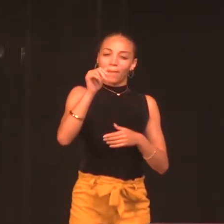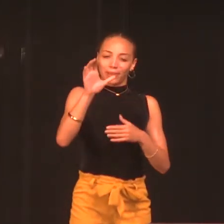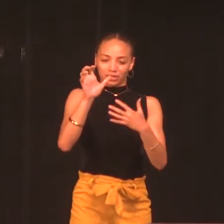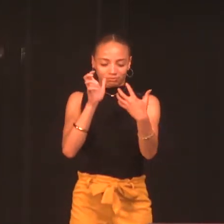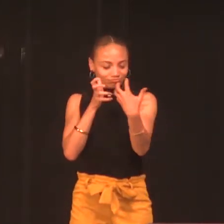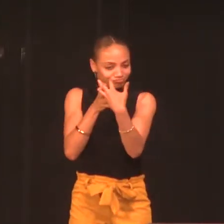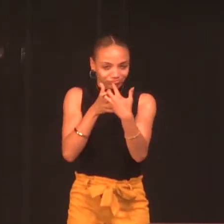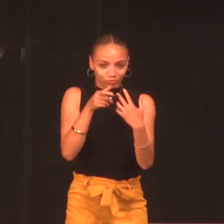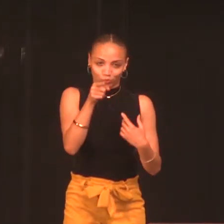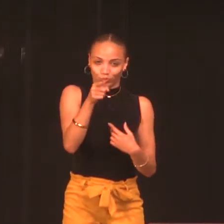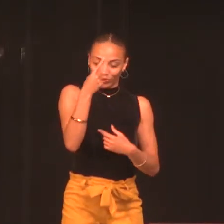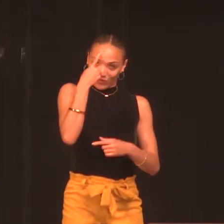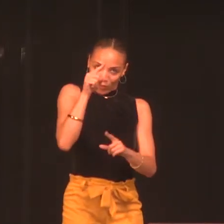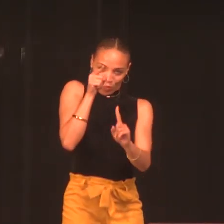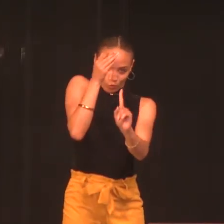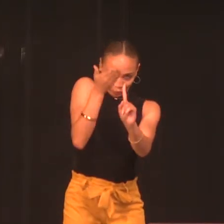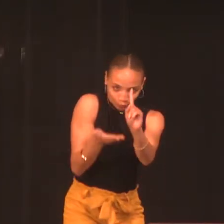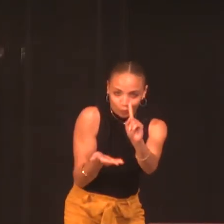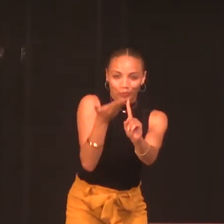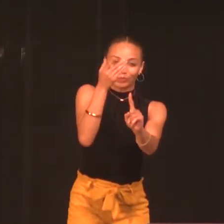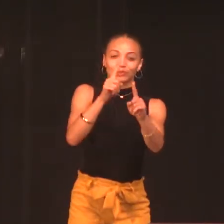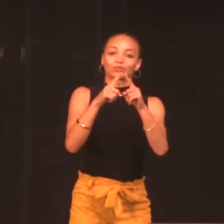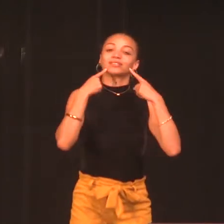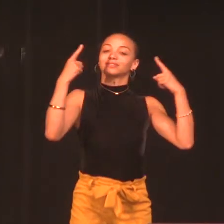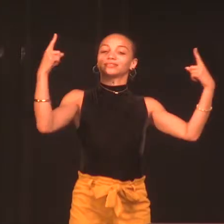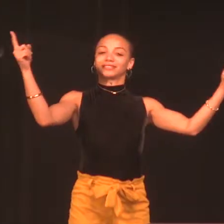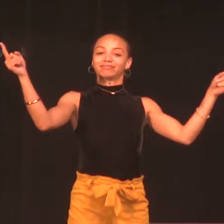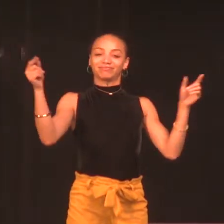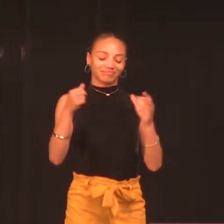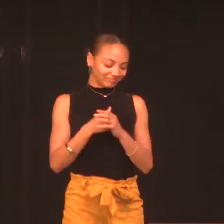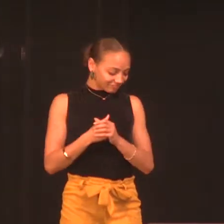journey doesn't matter. Your pace is something that you can set.